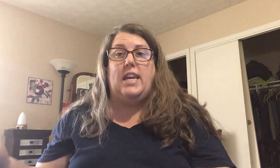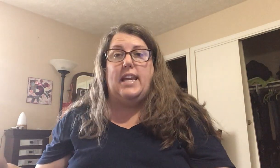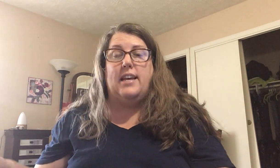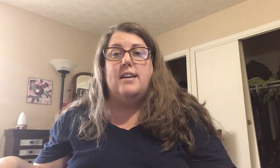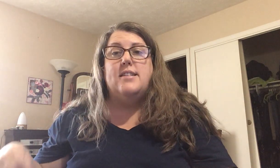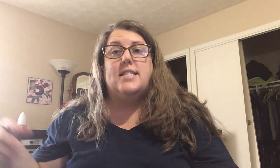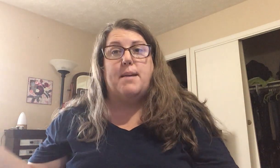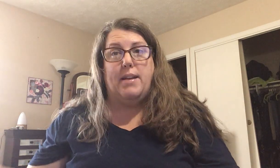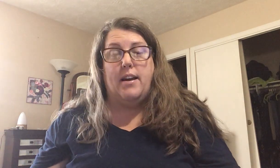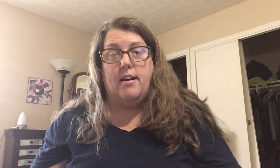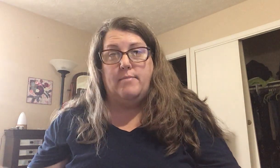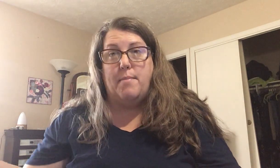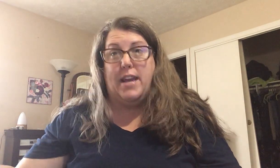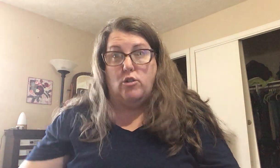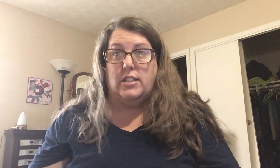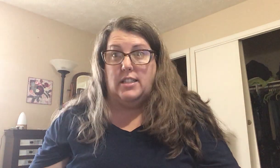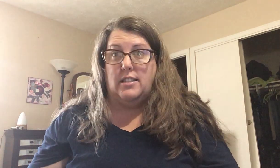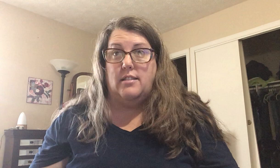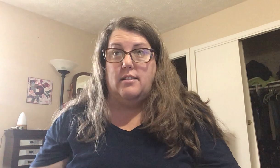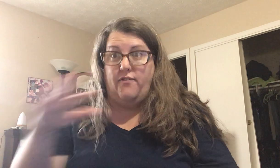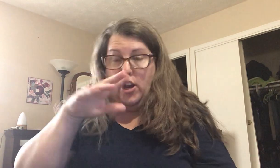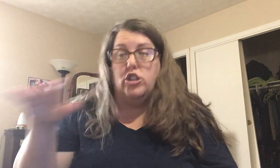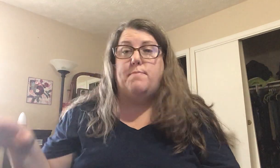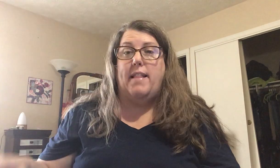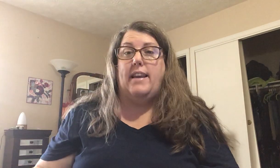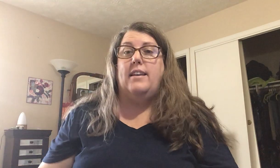read somebody else's finger spelling.